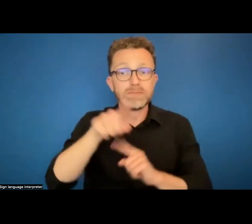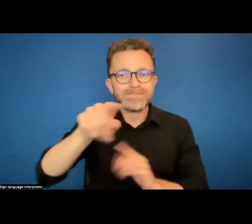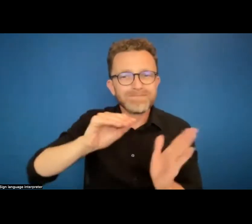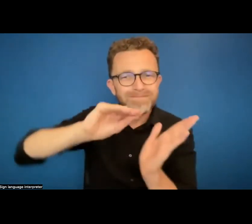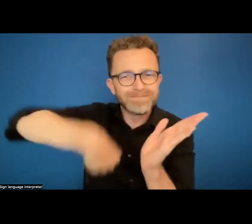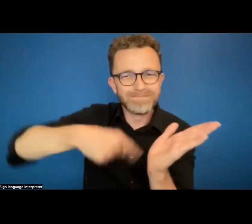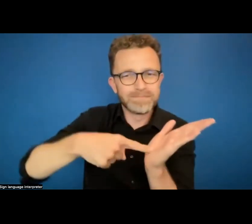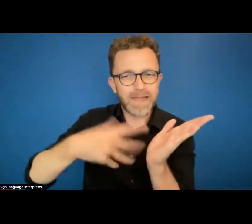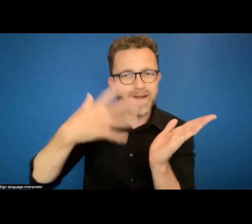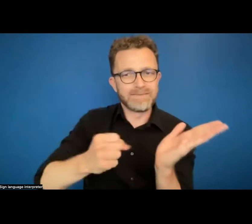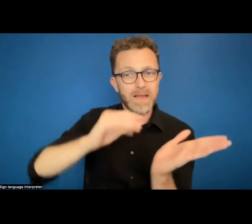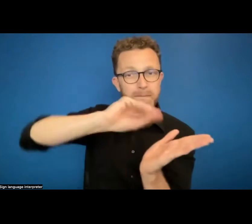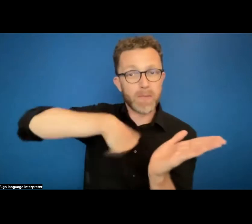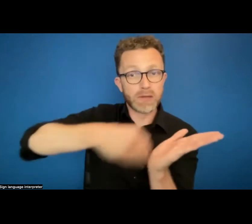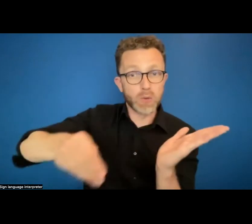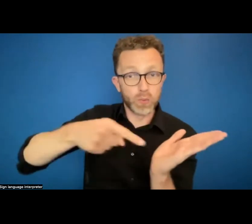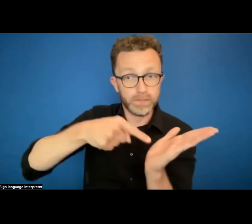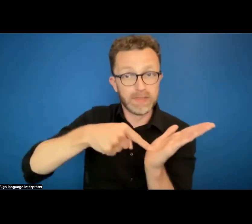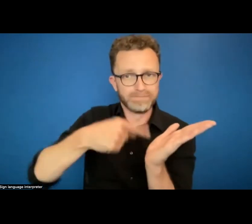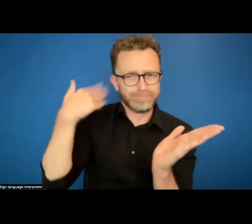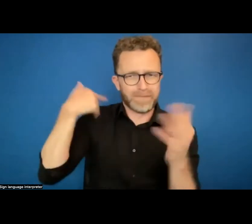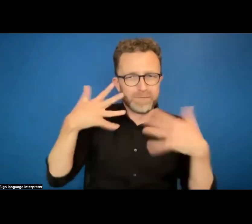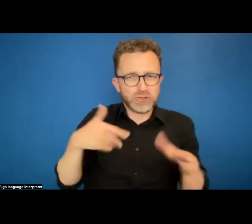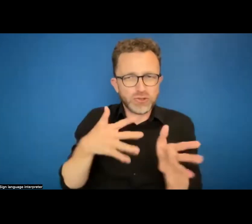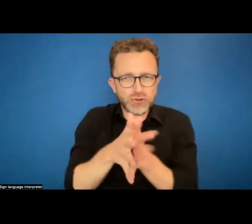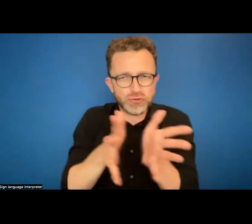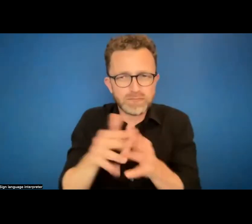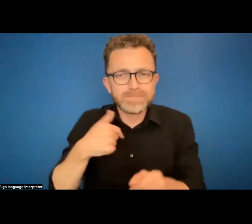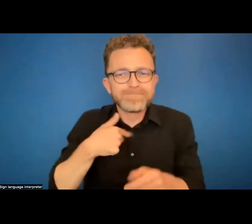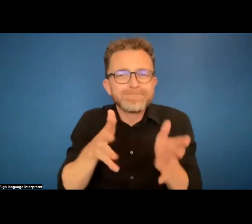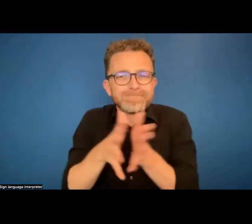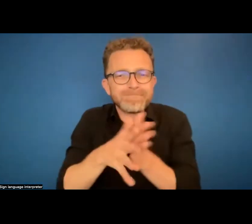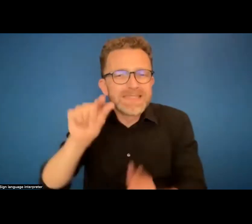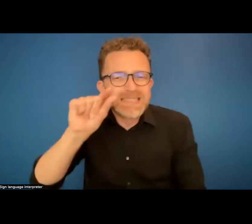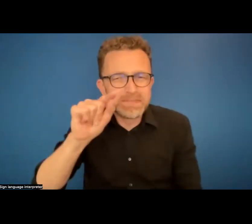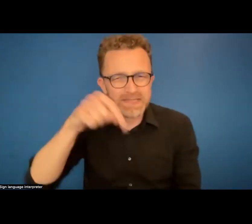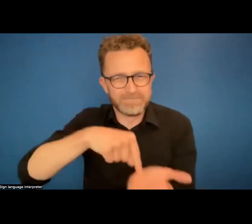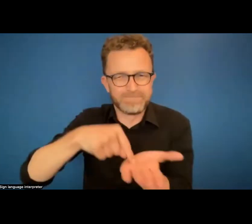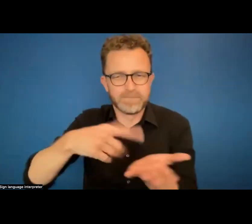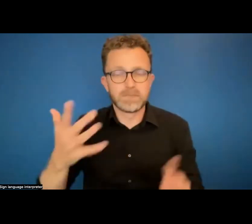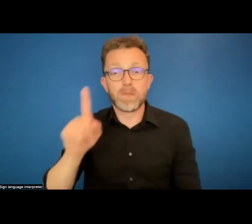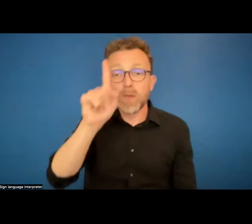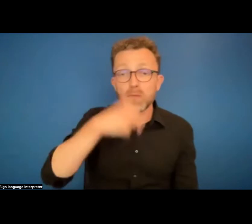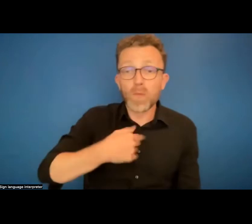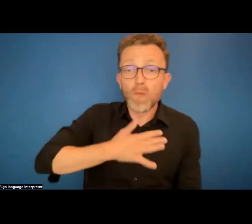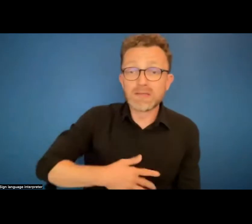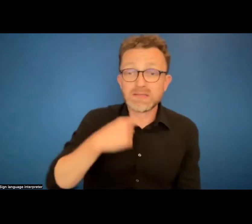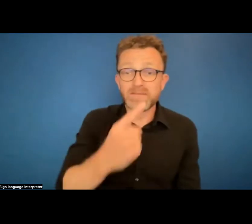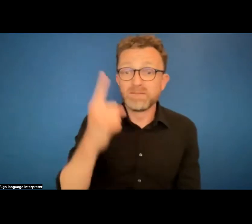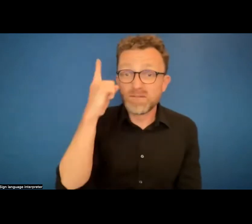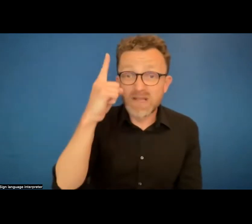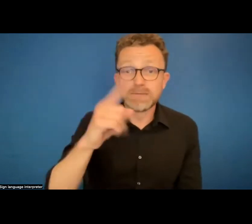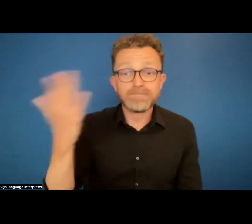the country. We did a report then. And while we expressed all the concerns,